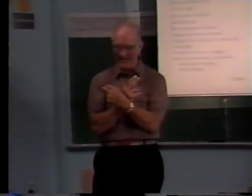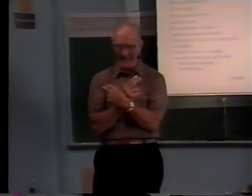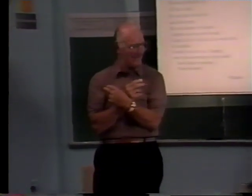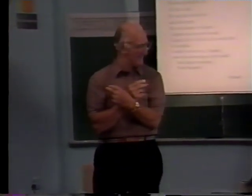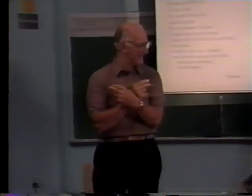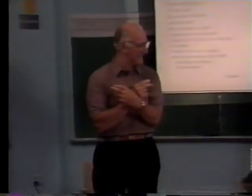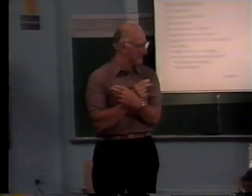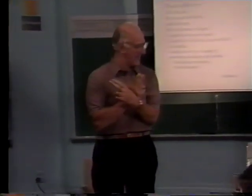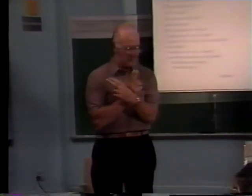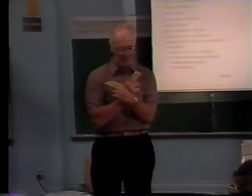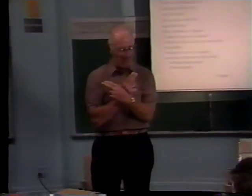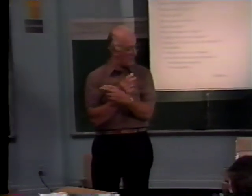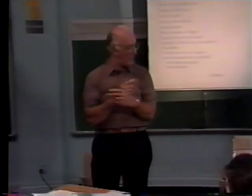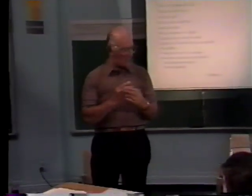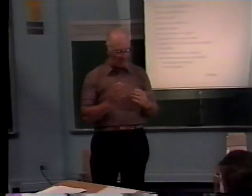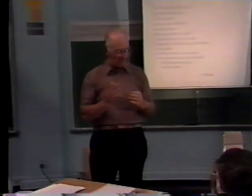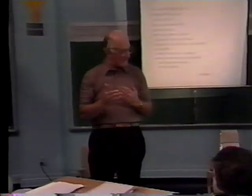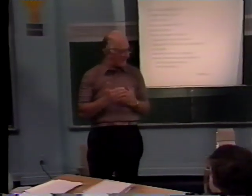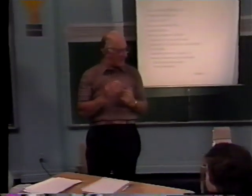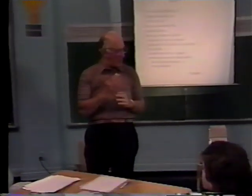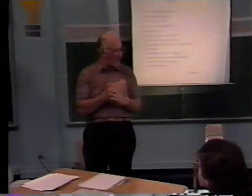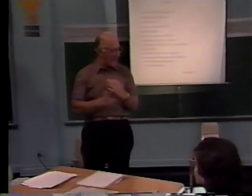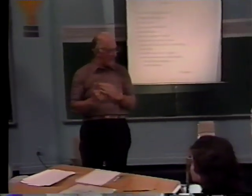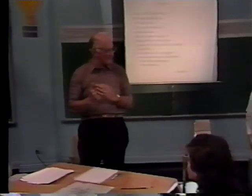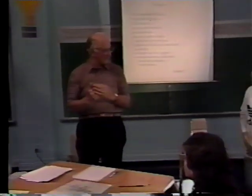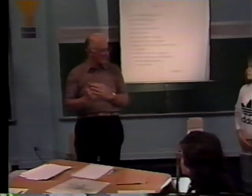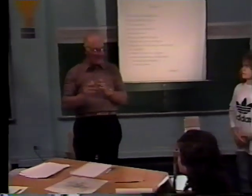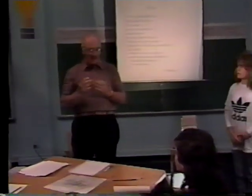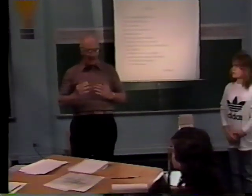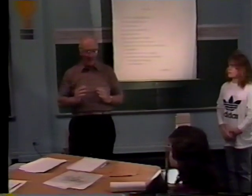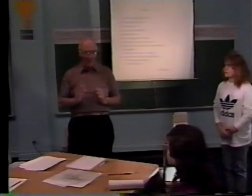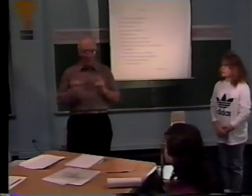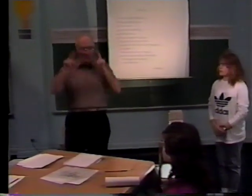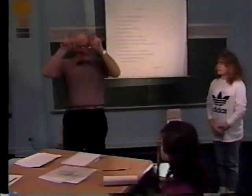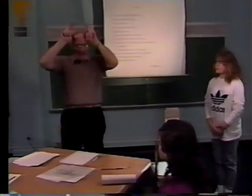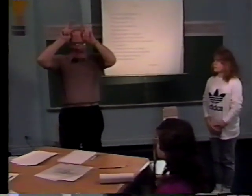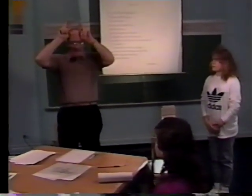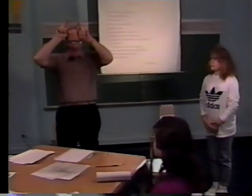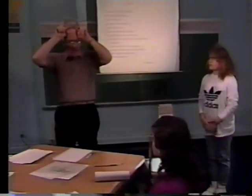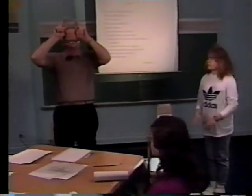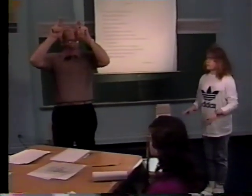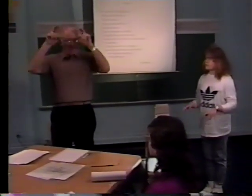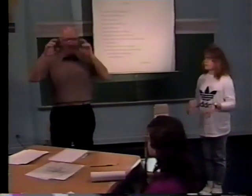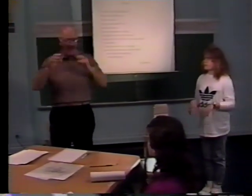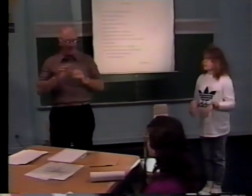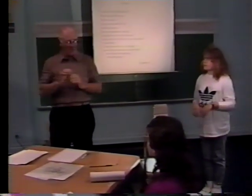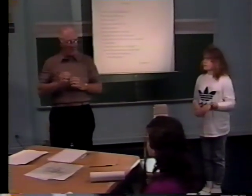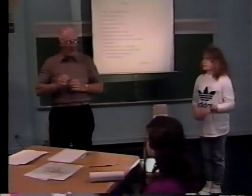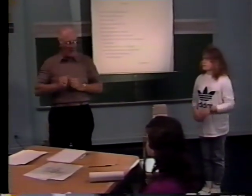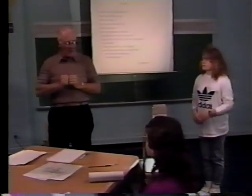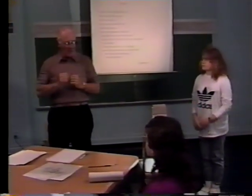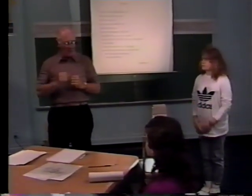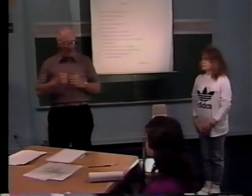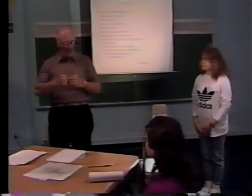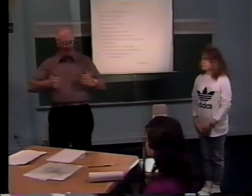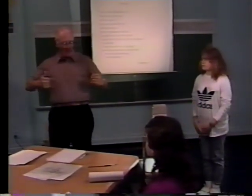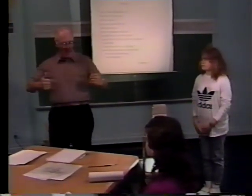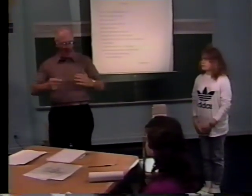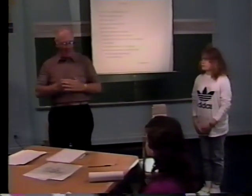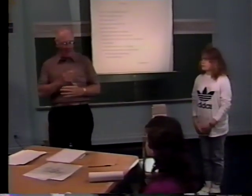Rabbit. Like it will be near your hand. If you move your hands up, you have to get apart from